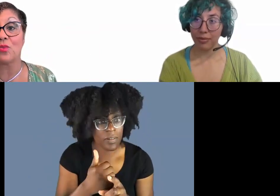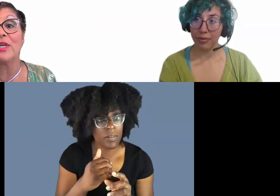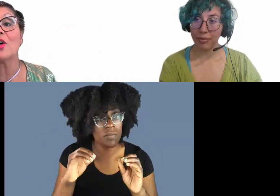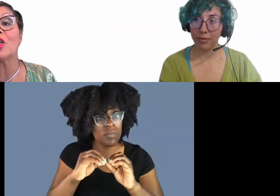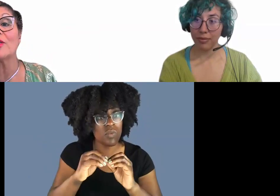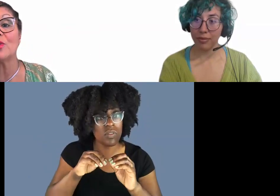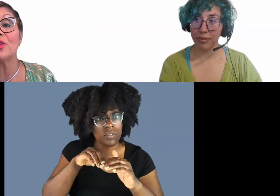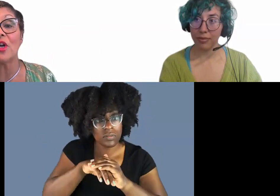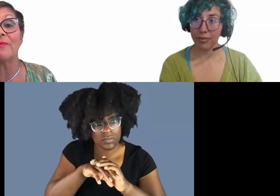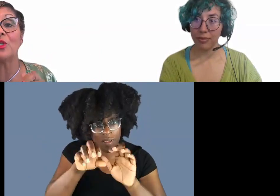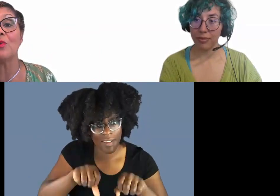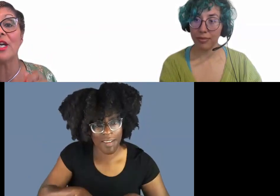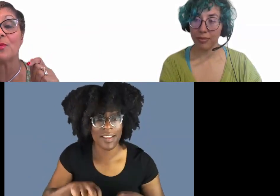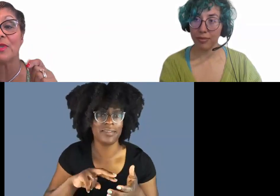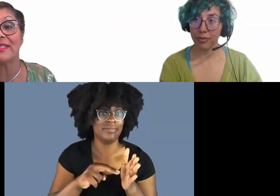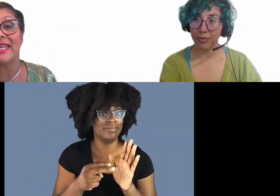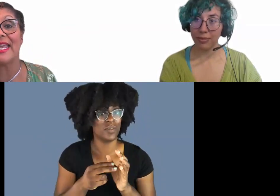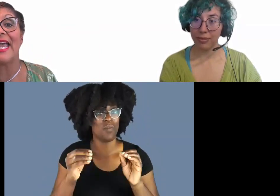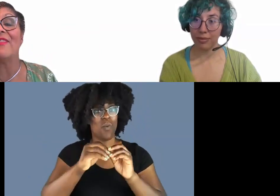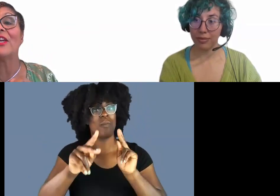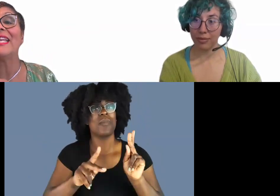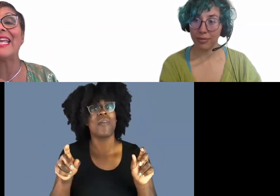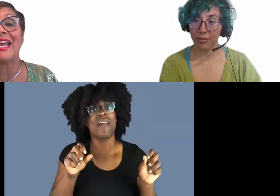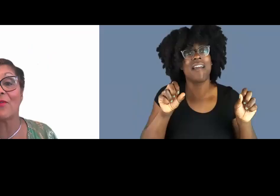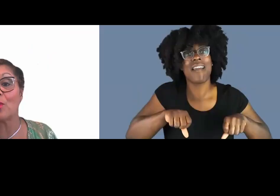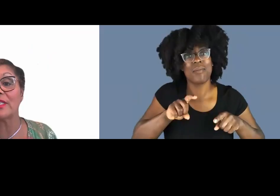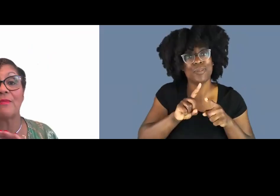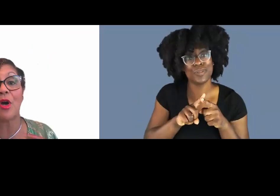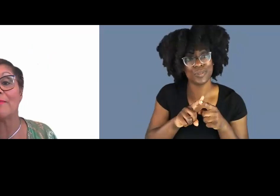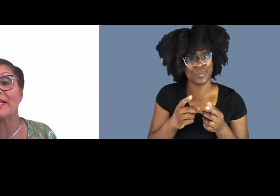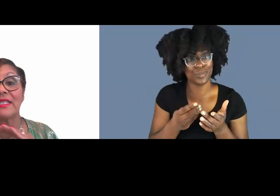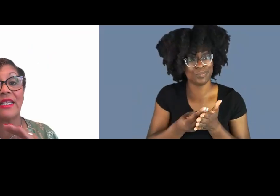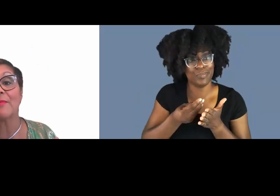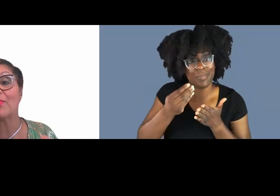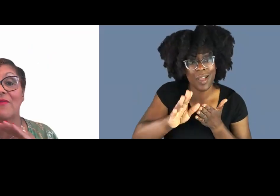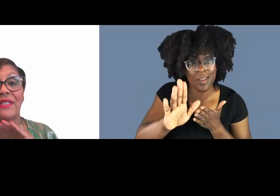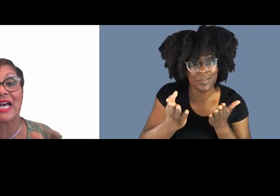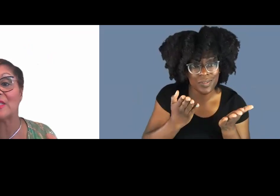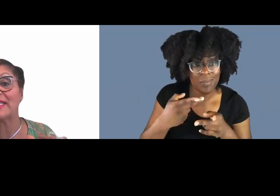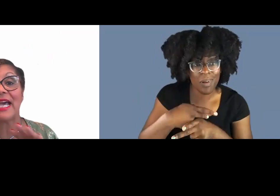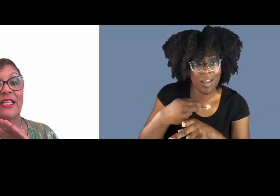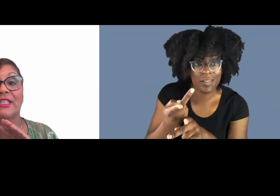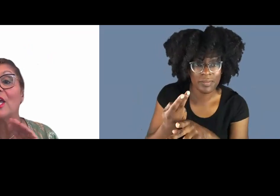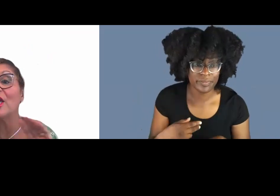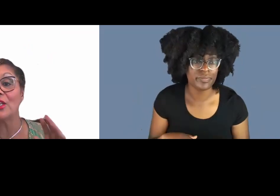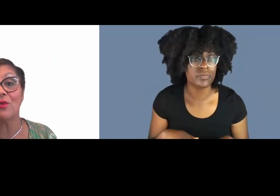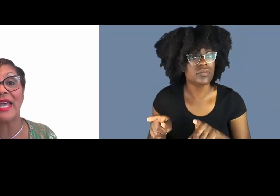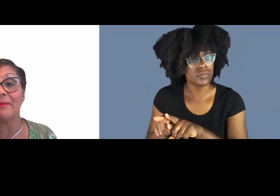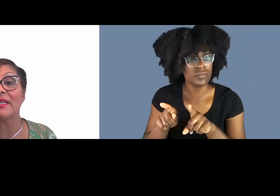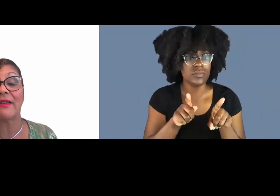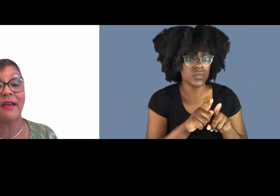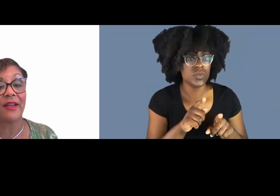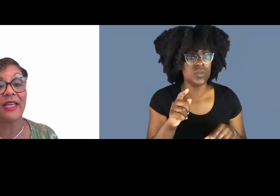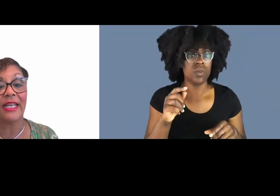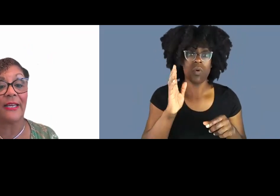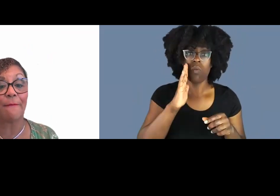legal risk. We know lawsuits are up 200%, and they're hitting everyone, small business, nonprofits, hospitalities, you name